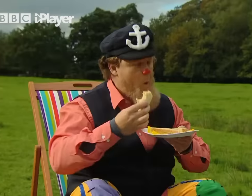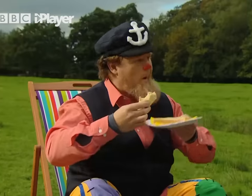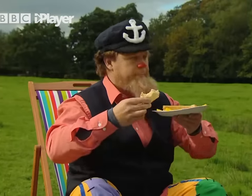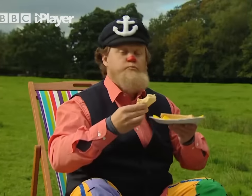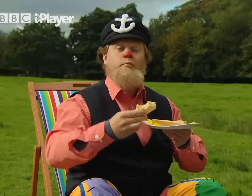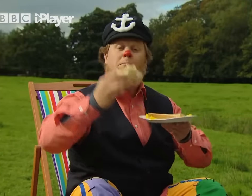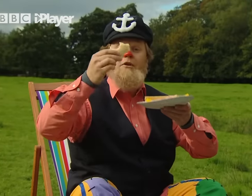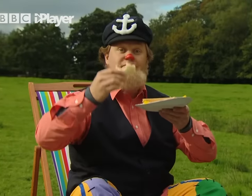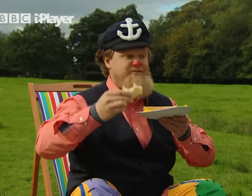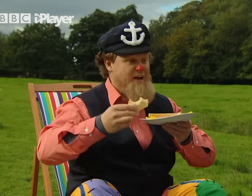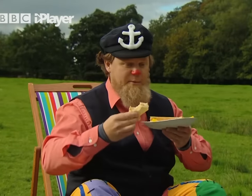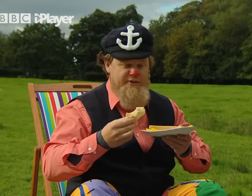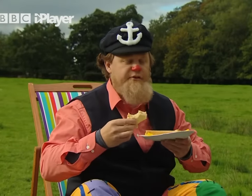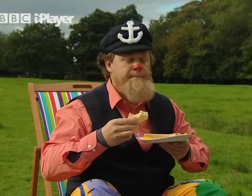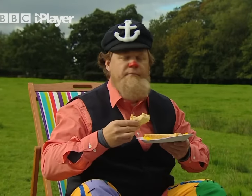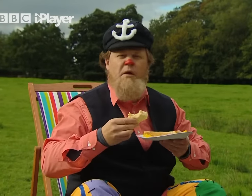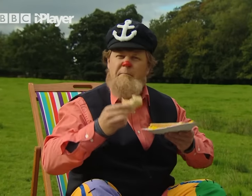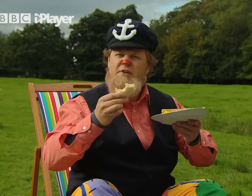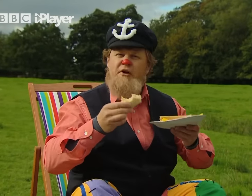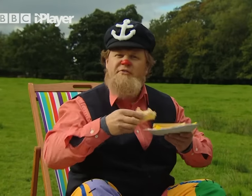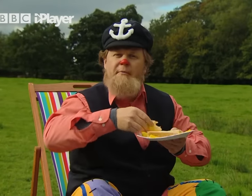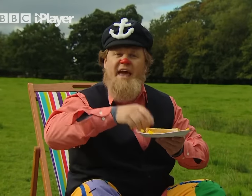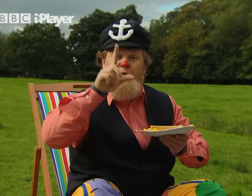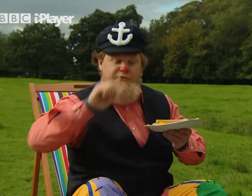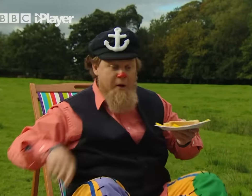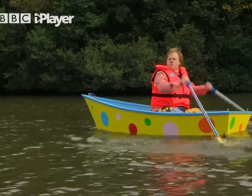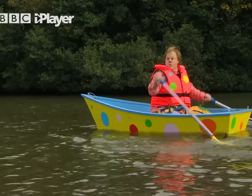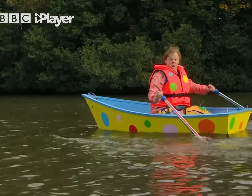Ah, lovely sandwiches. Let me try something else.